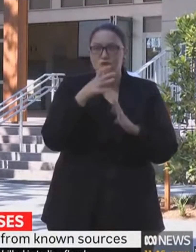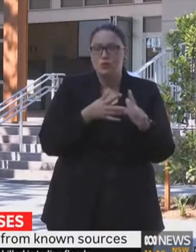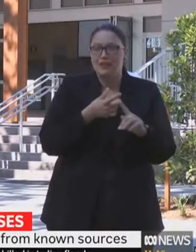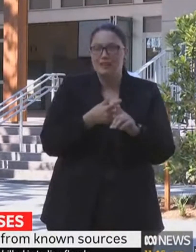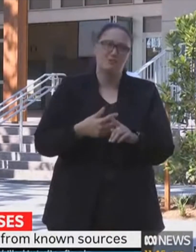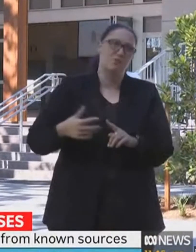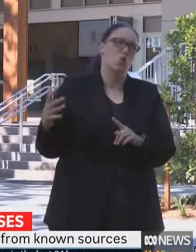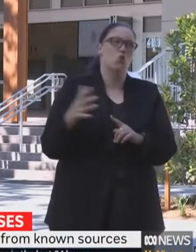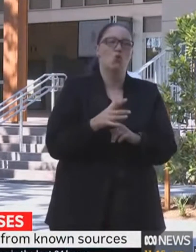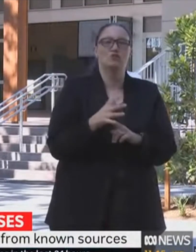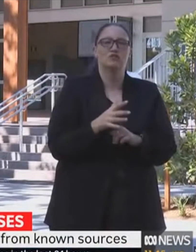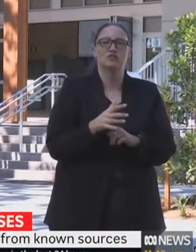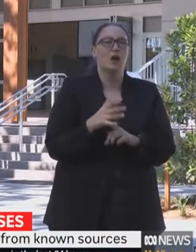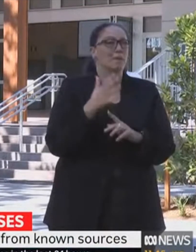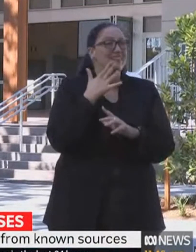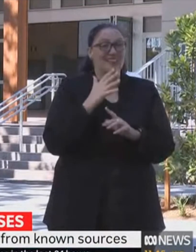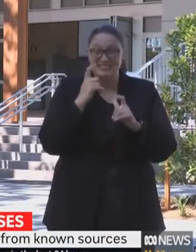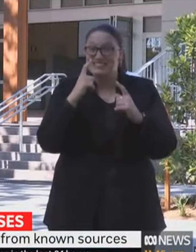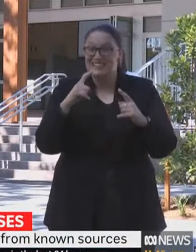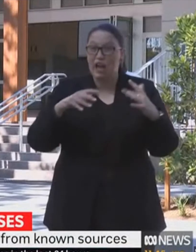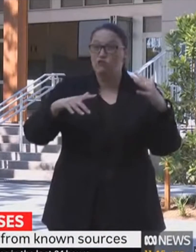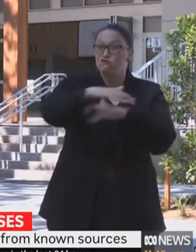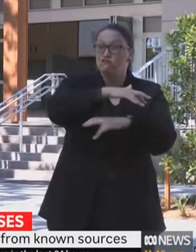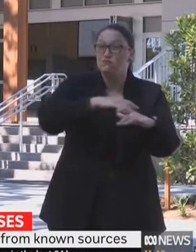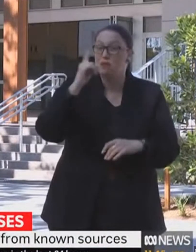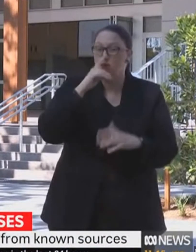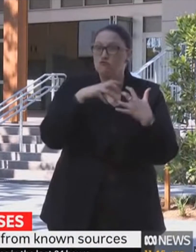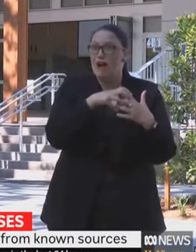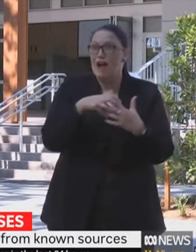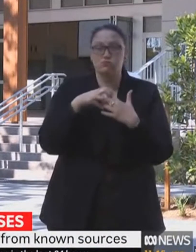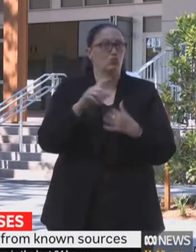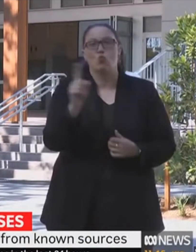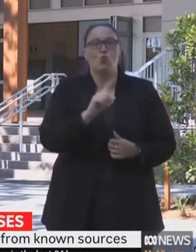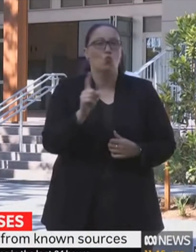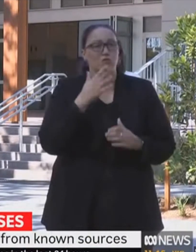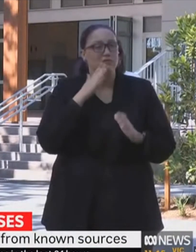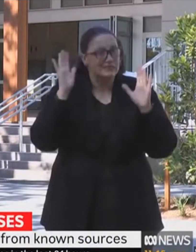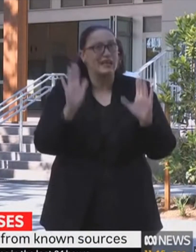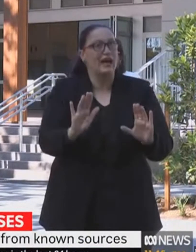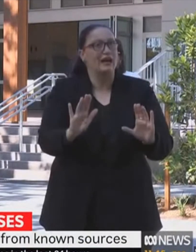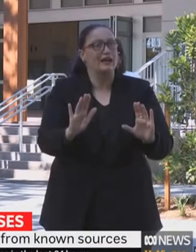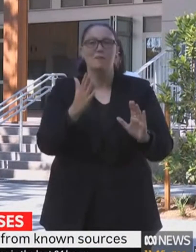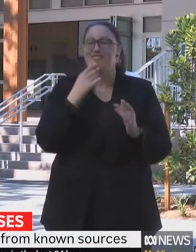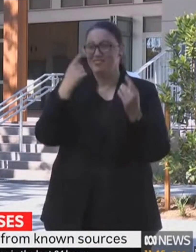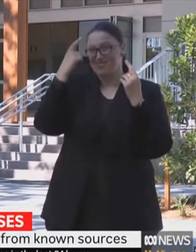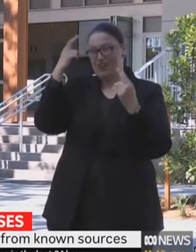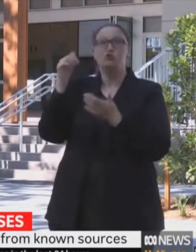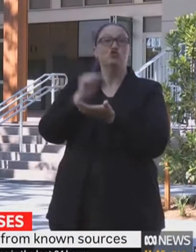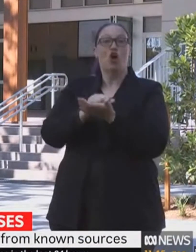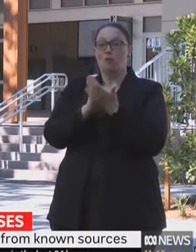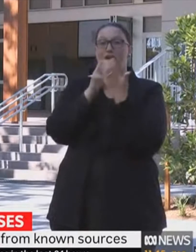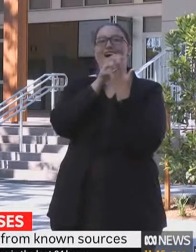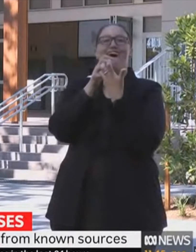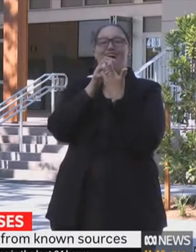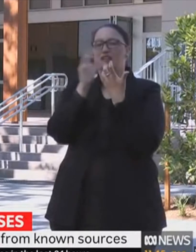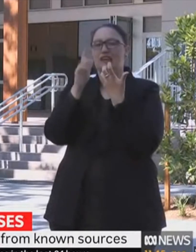Please avoid large crowds. Please think twice about going into any place which has crowds in it, even when you're